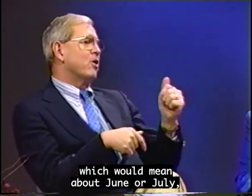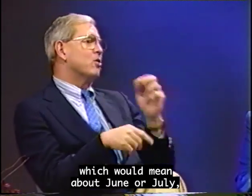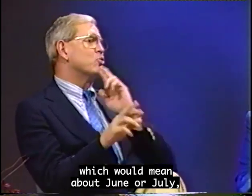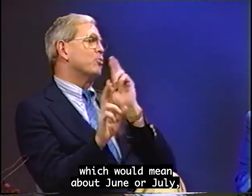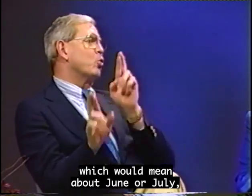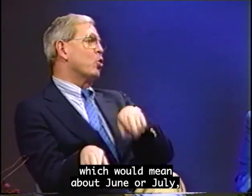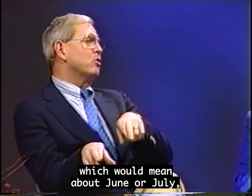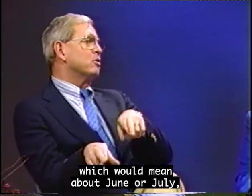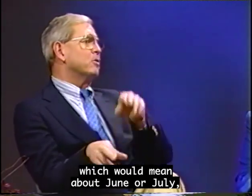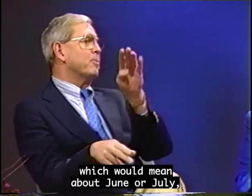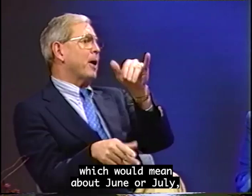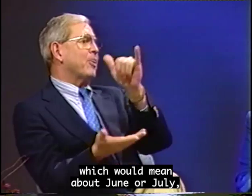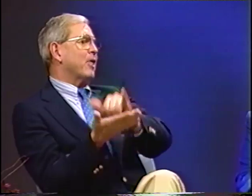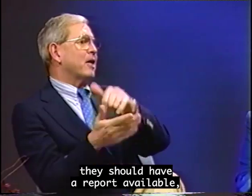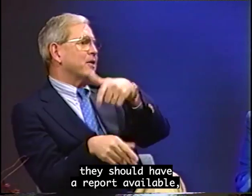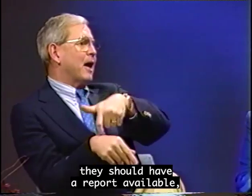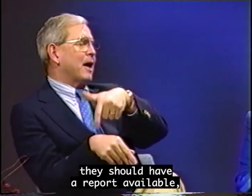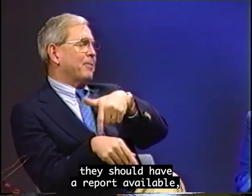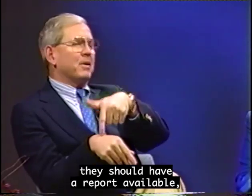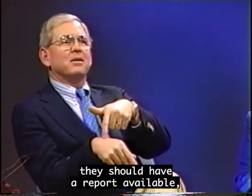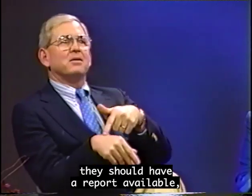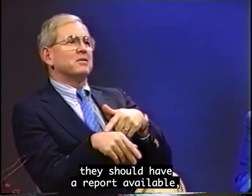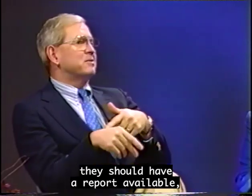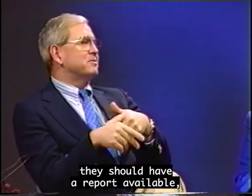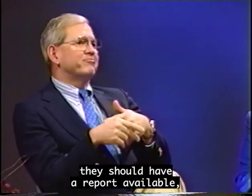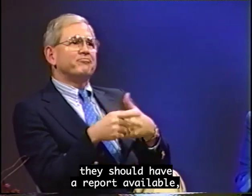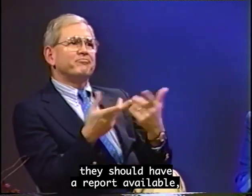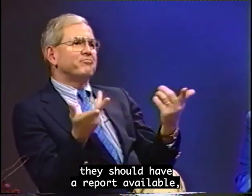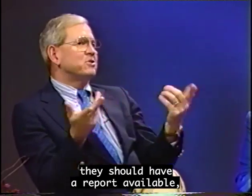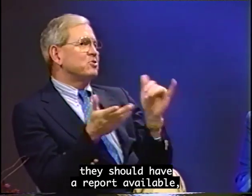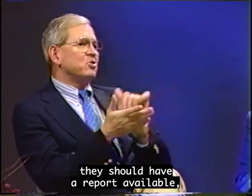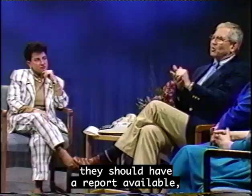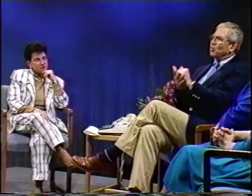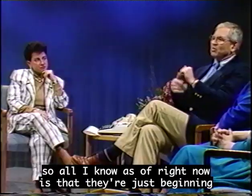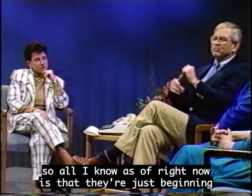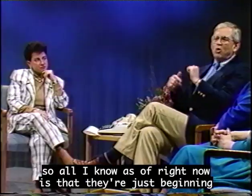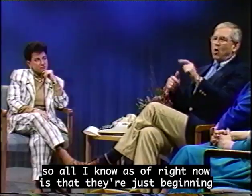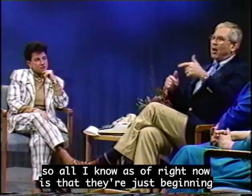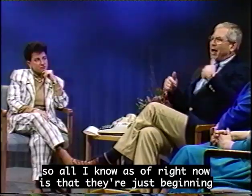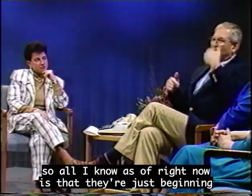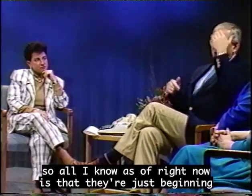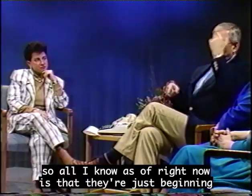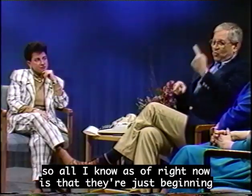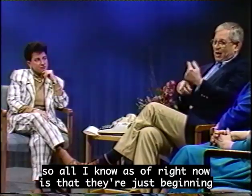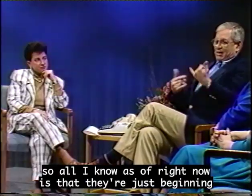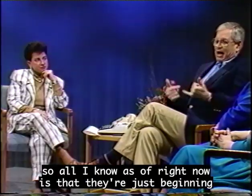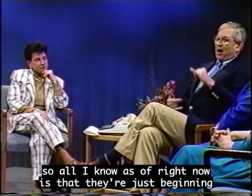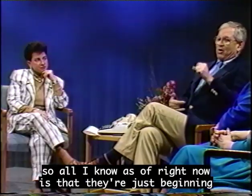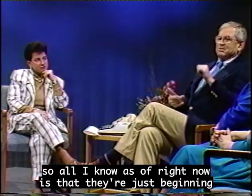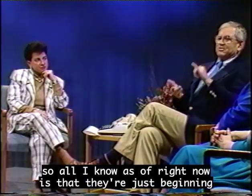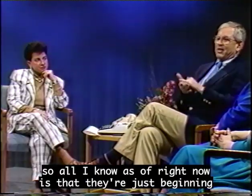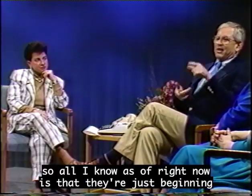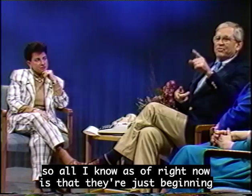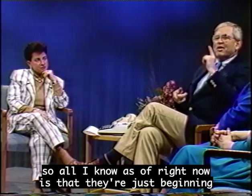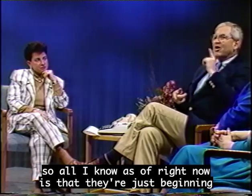about June or July, they should have a report available. So all I know as of right